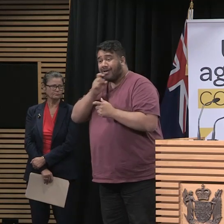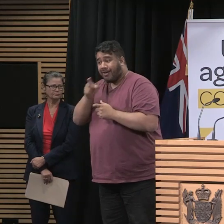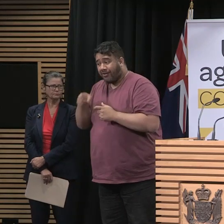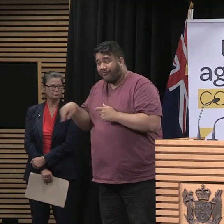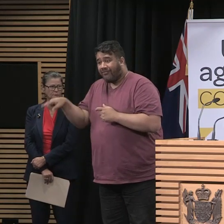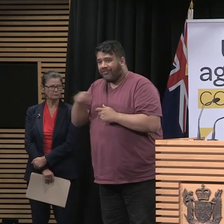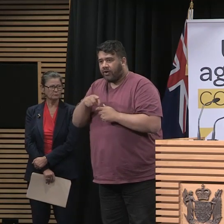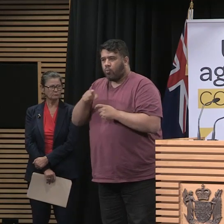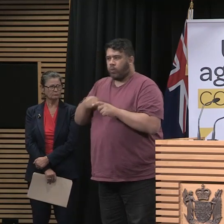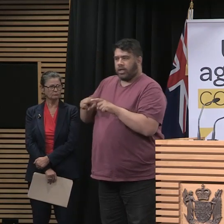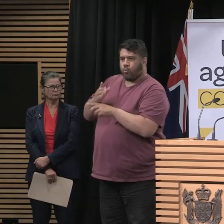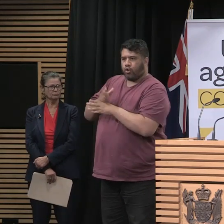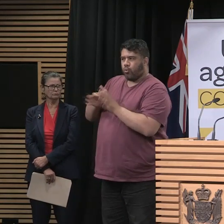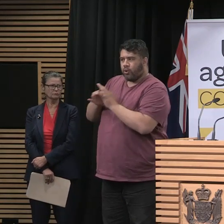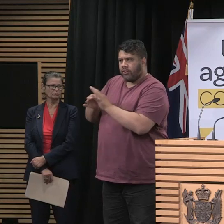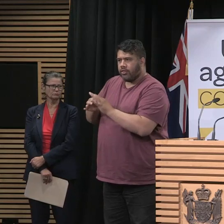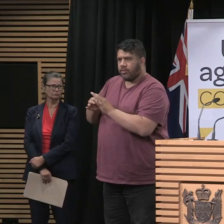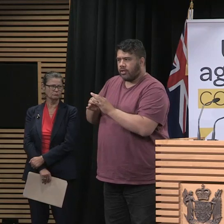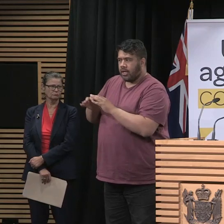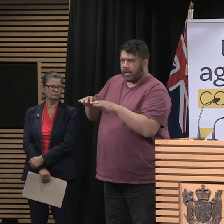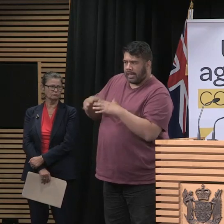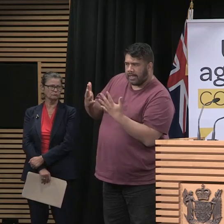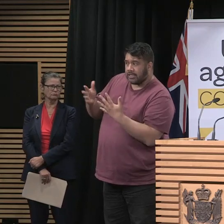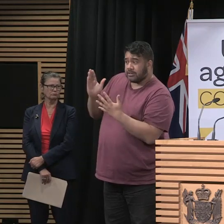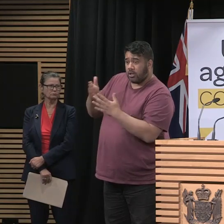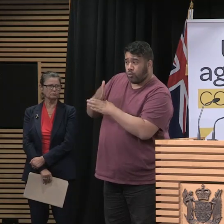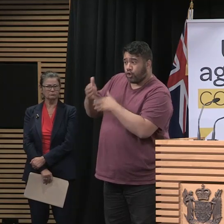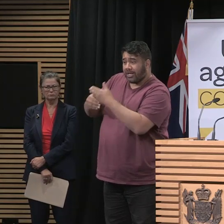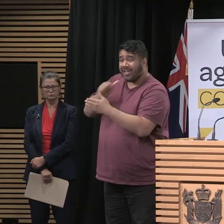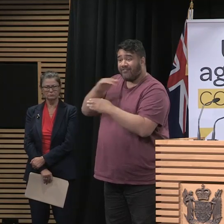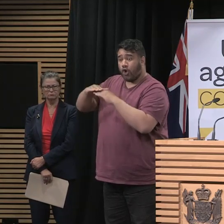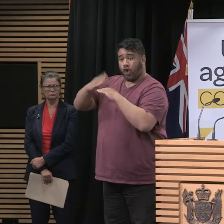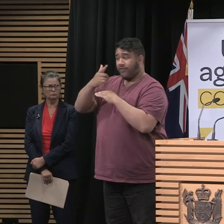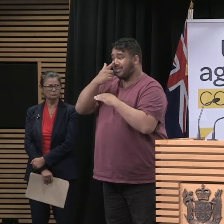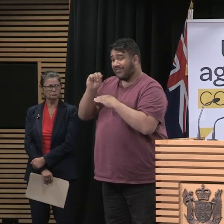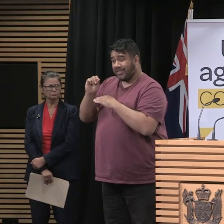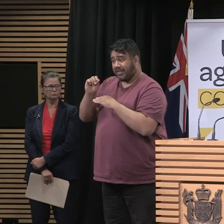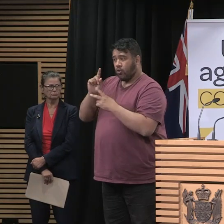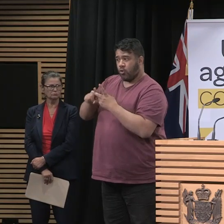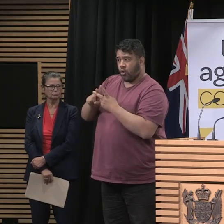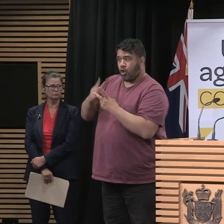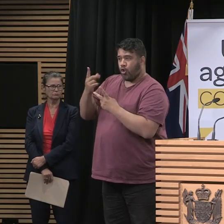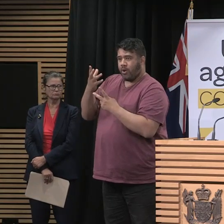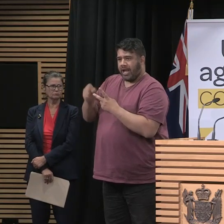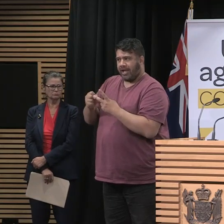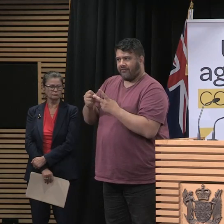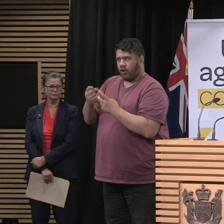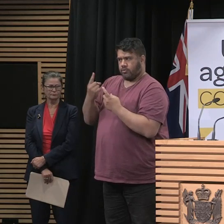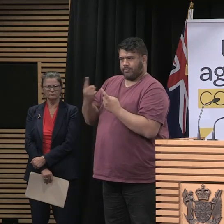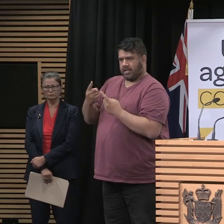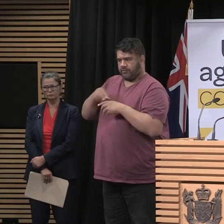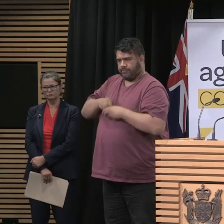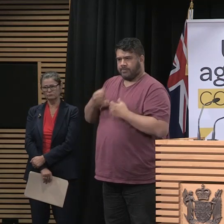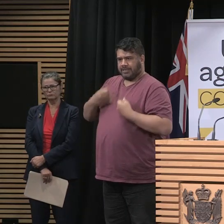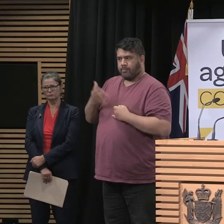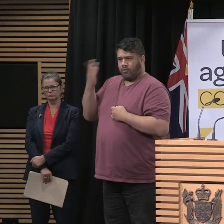any healthcare workers, including those who are still working who are over 70, and people with pre-existing medical conditions, and we would put